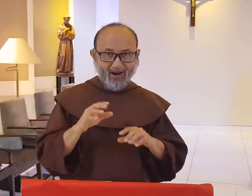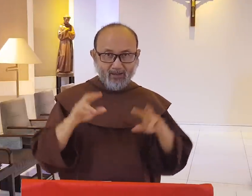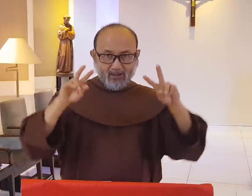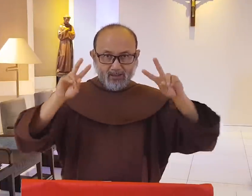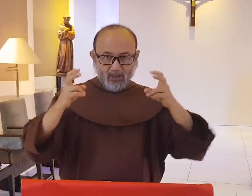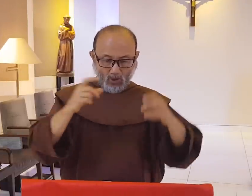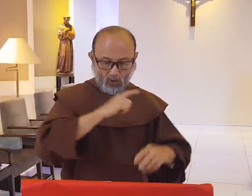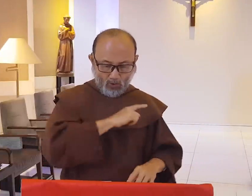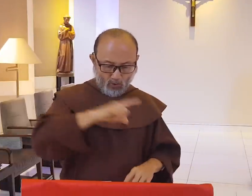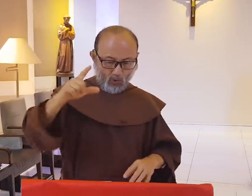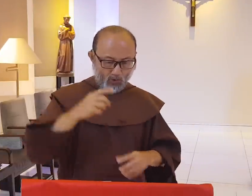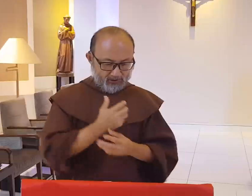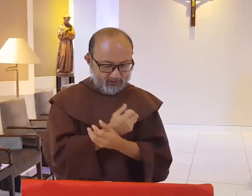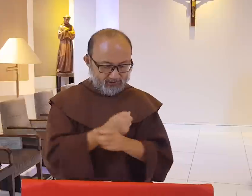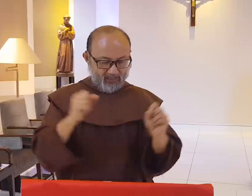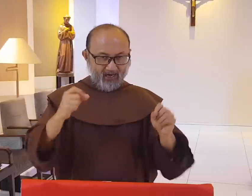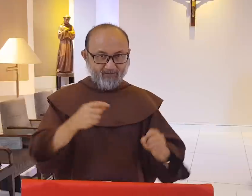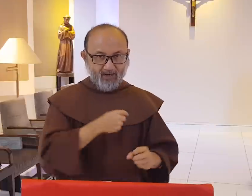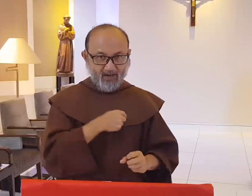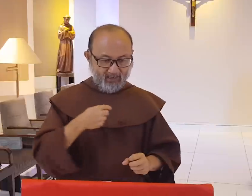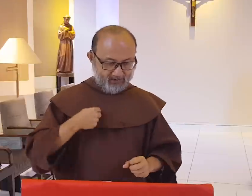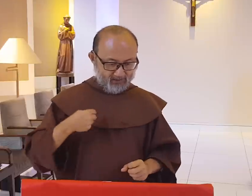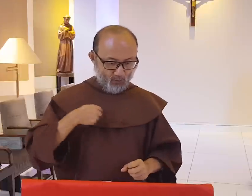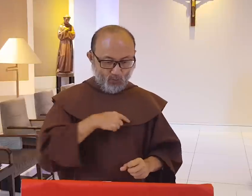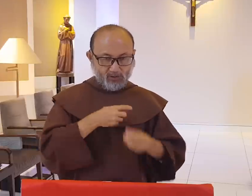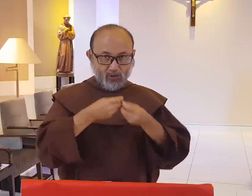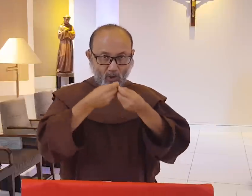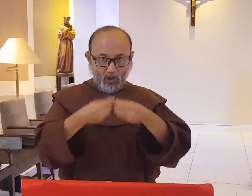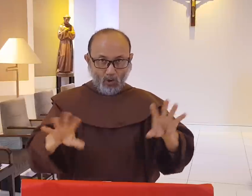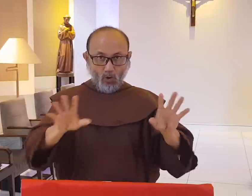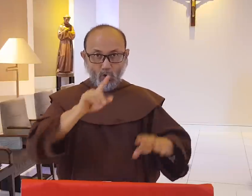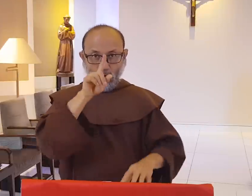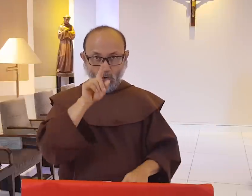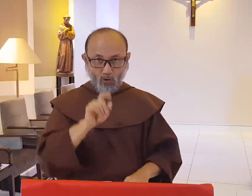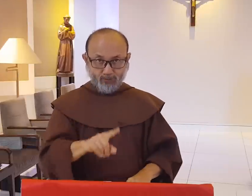"Lord, save us, we are lost."